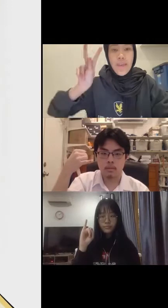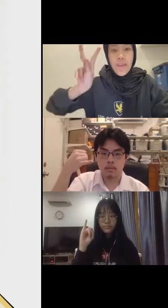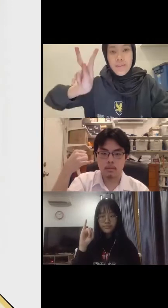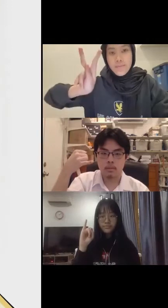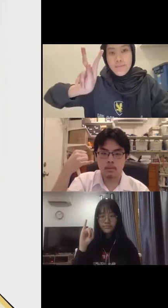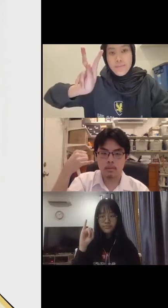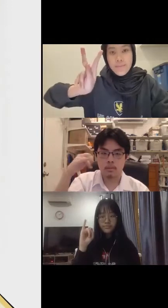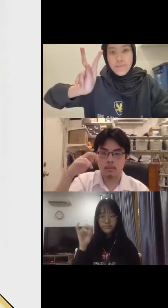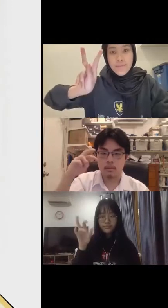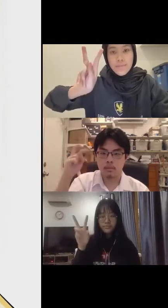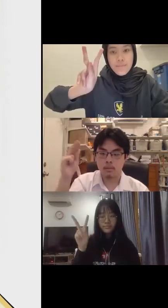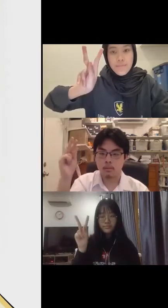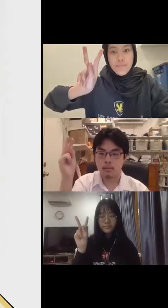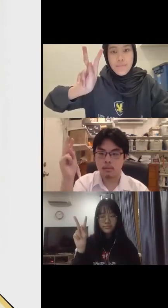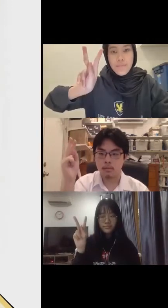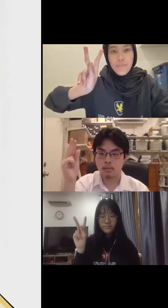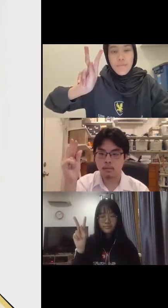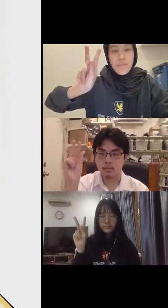K,